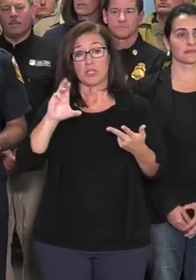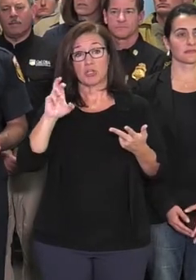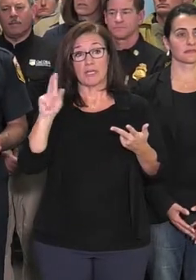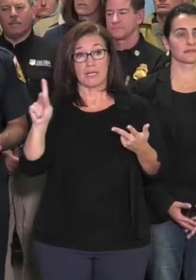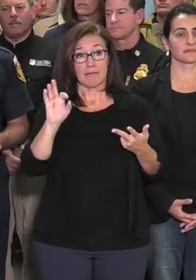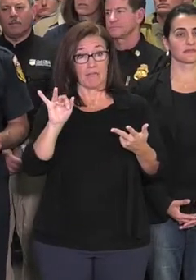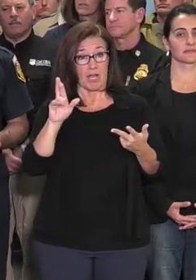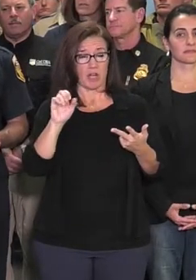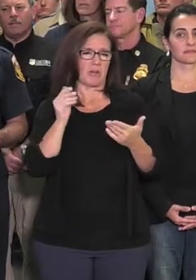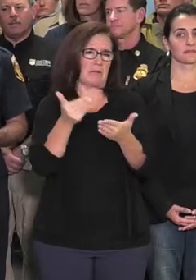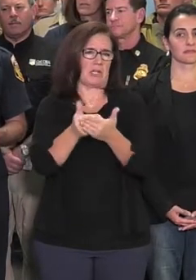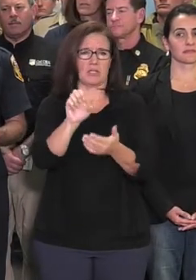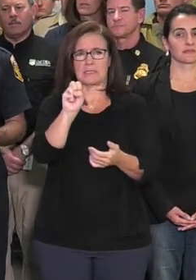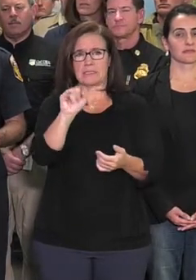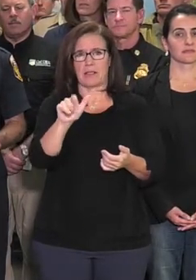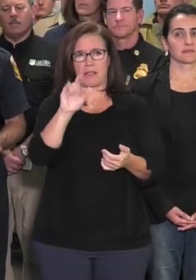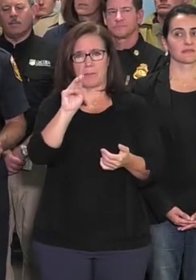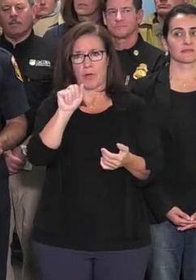by Sylmar is